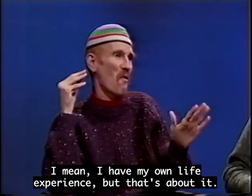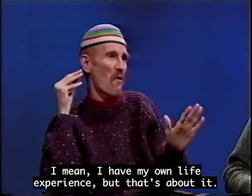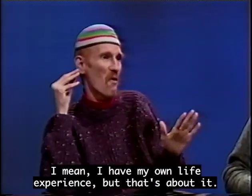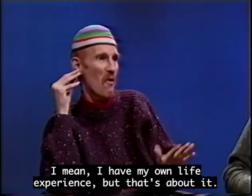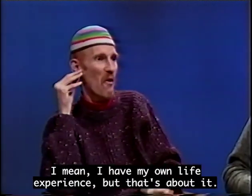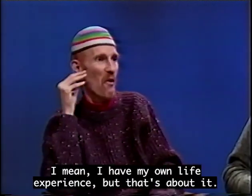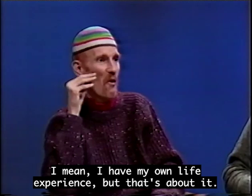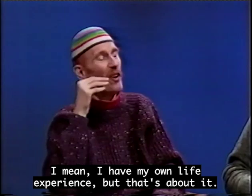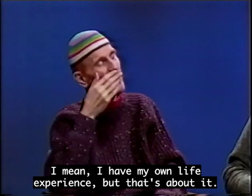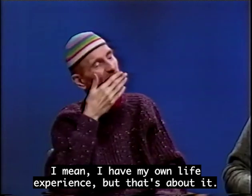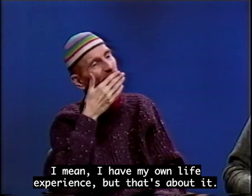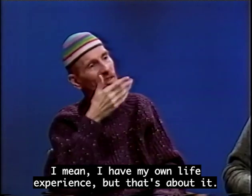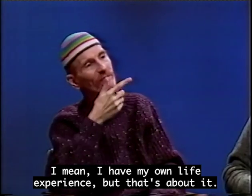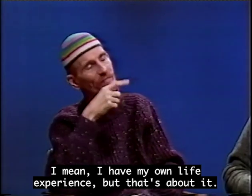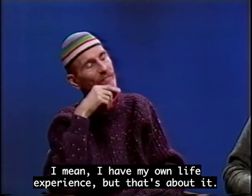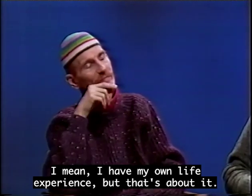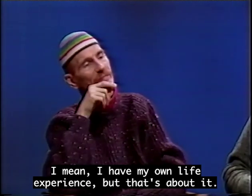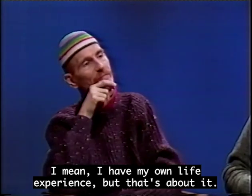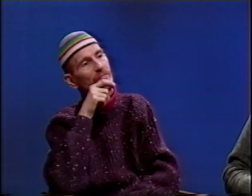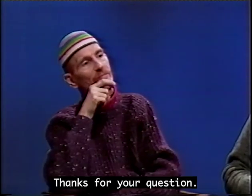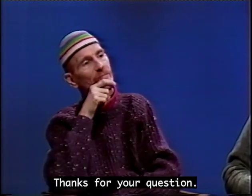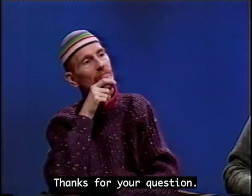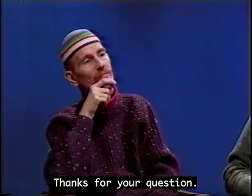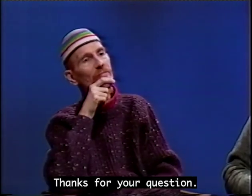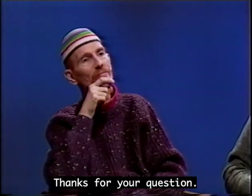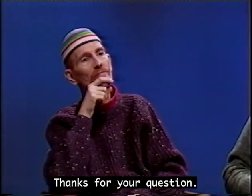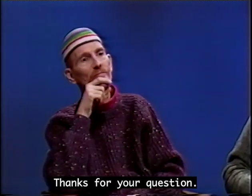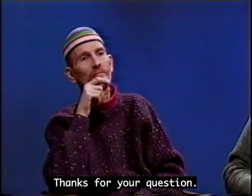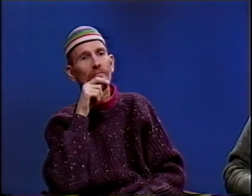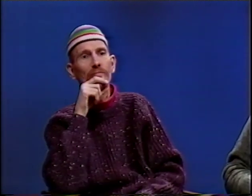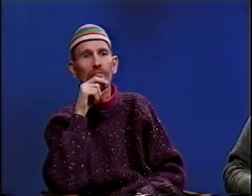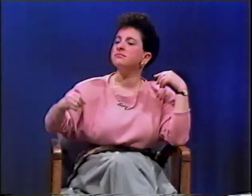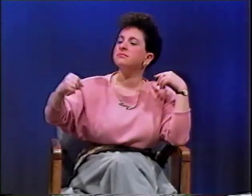own life experience, but that's about it. Thanks for your question.